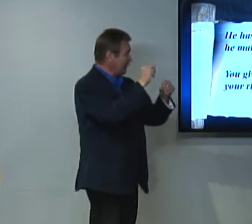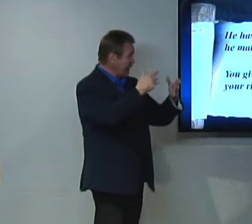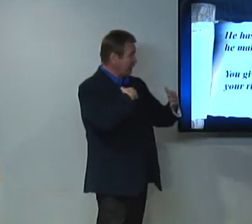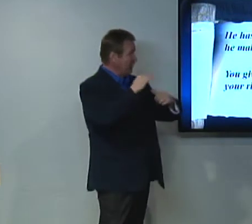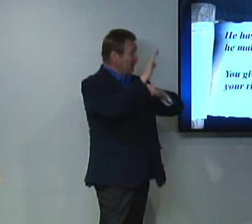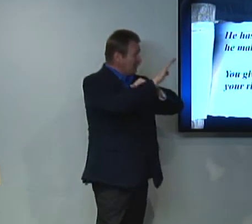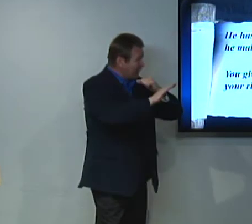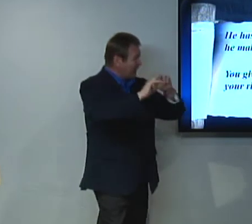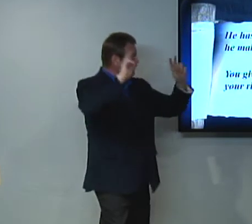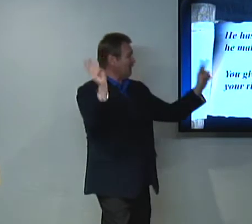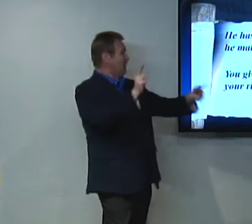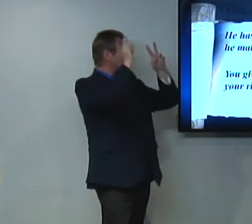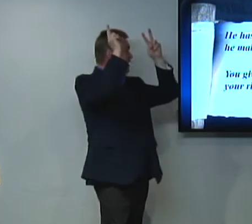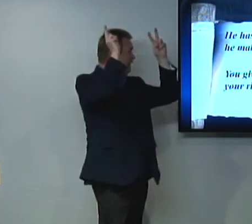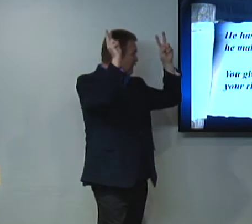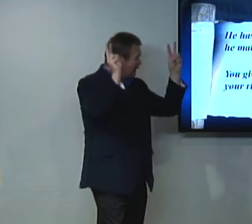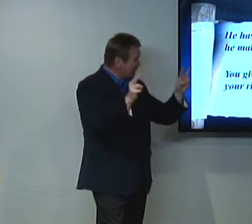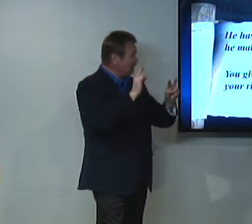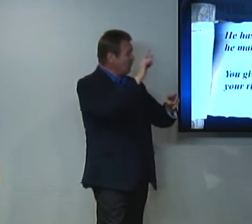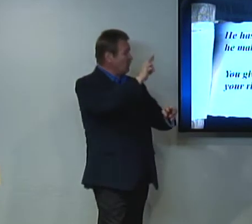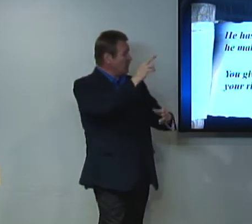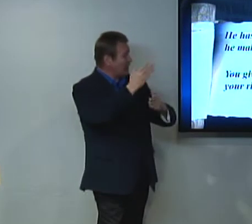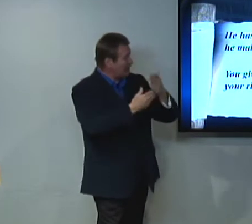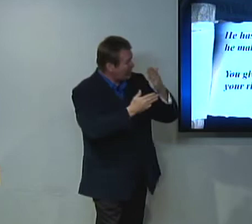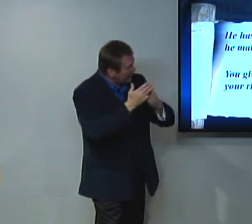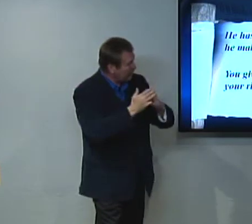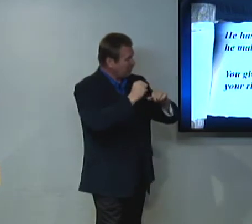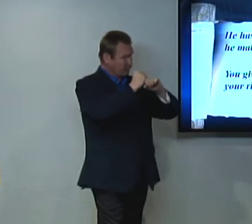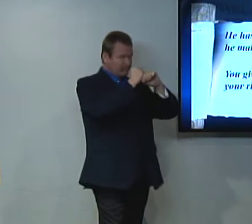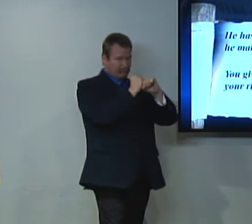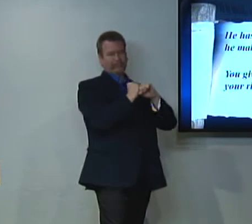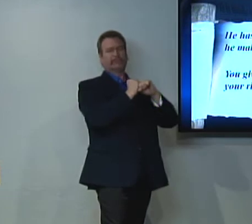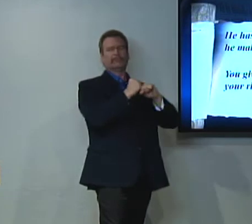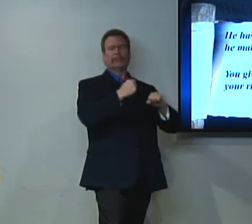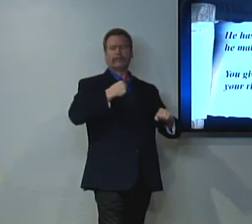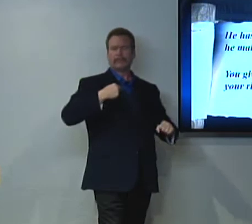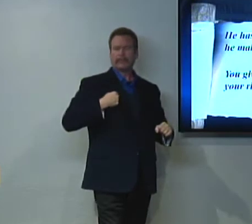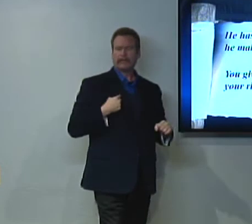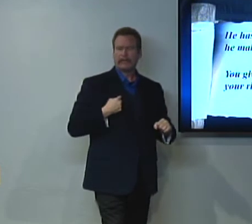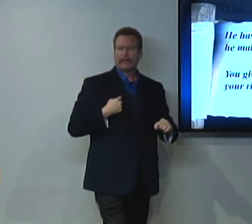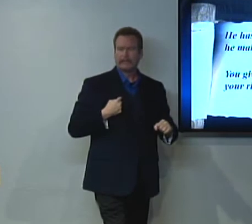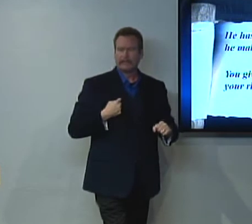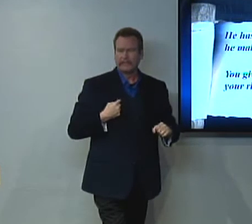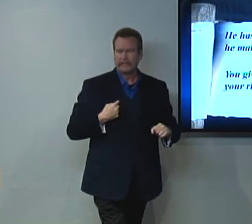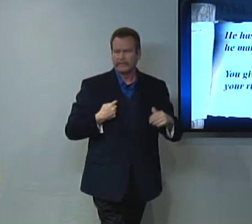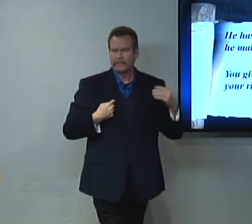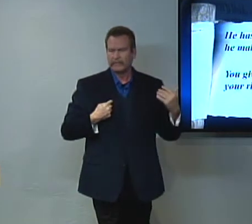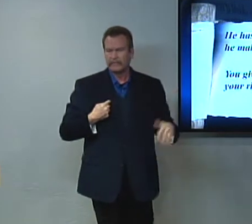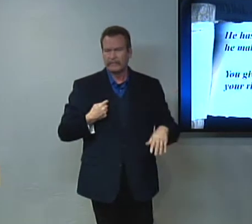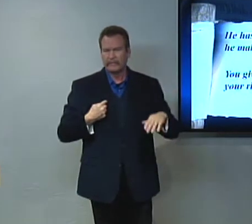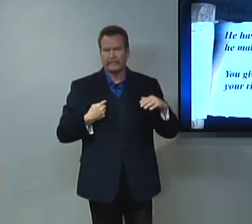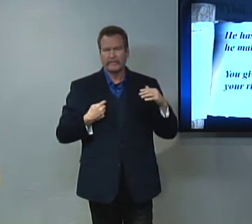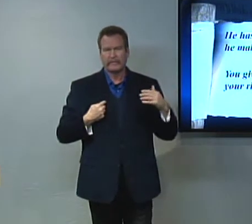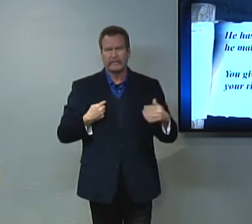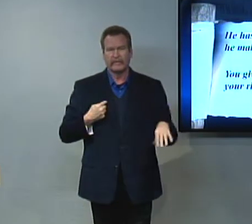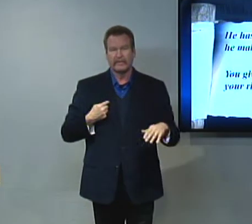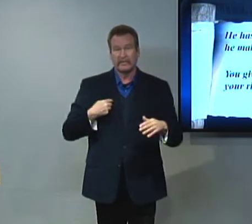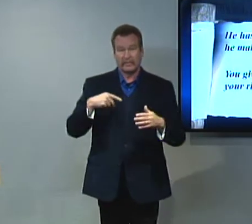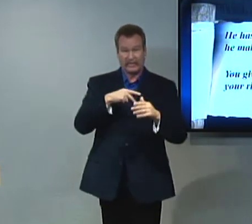But in Psalm chapter 18, verse 35, it says, "You give me your shield of victory. Your right hand sustains